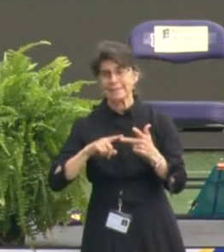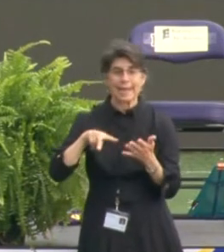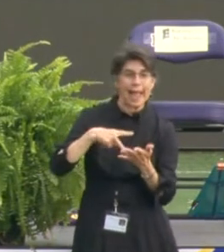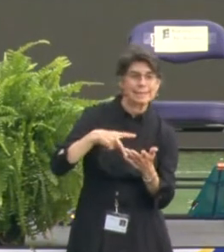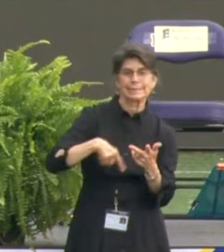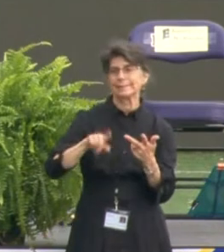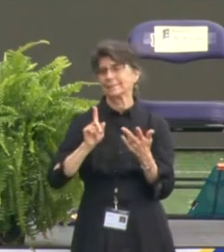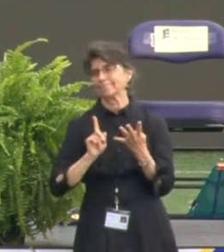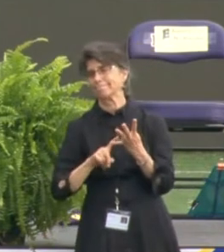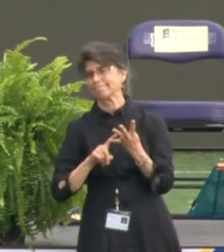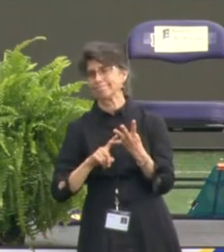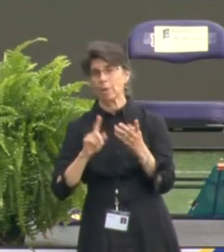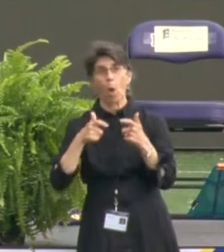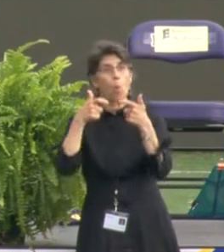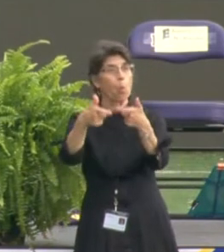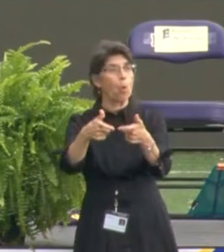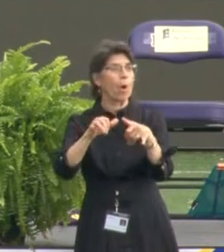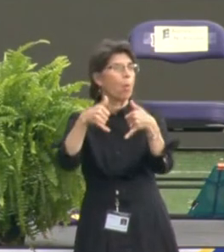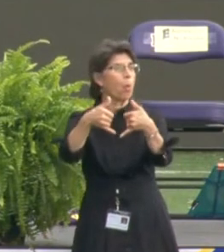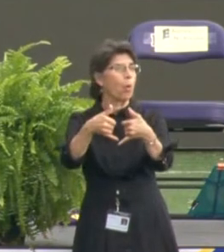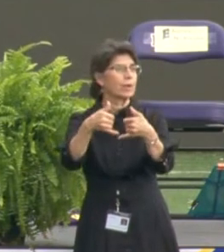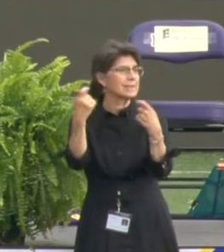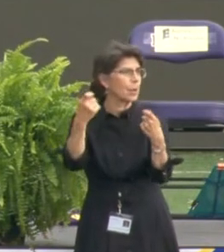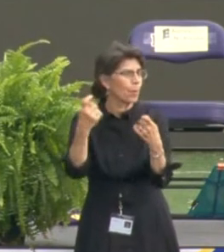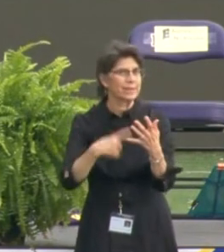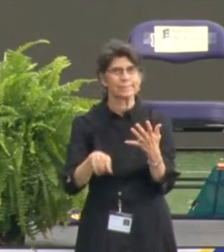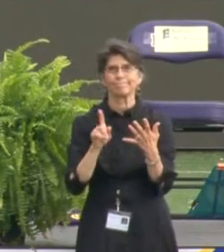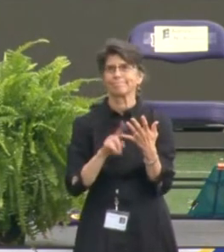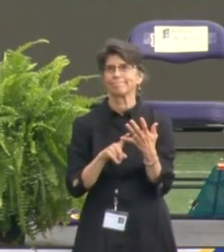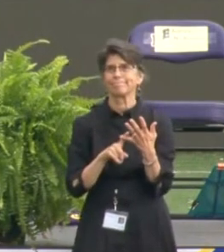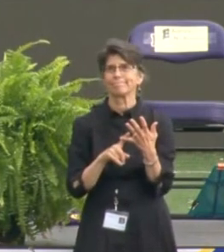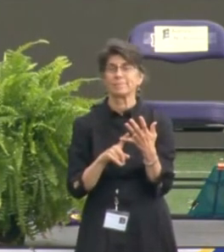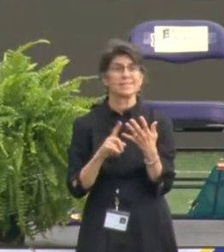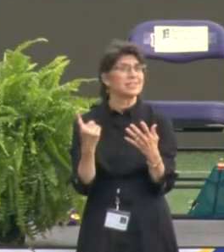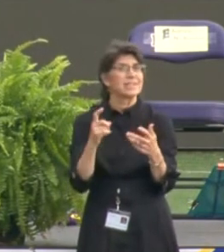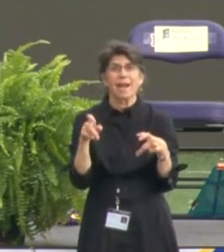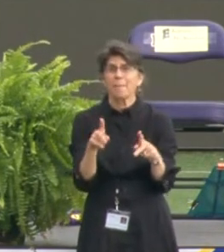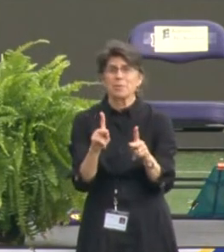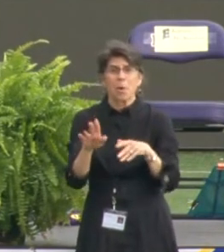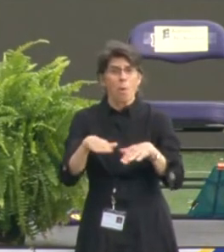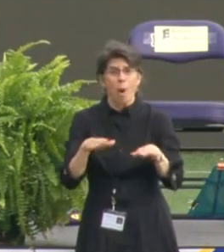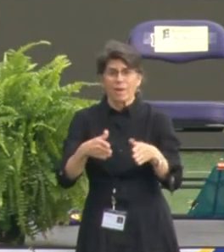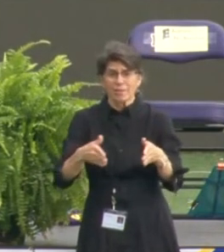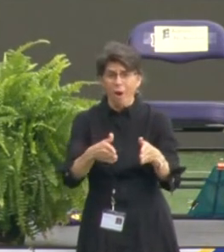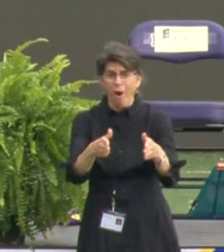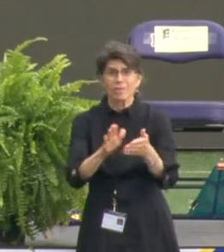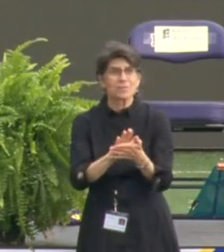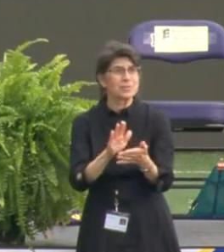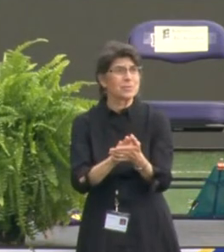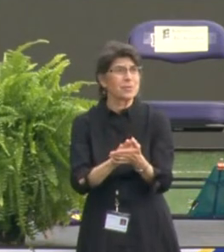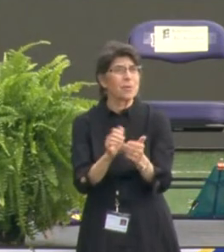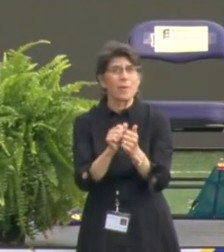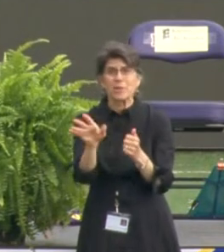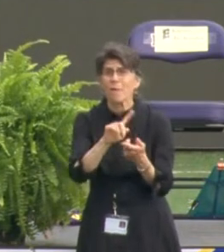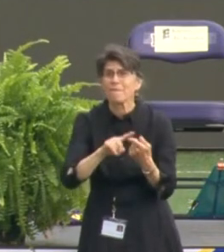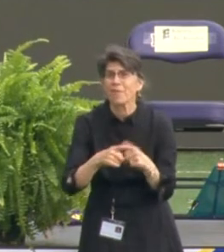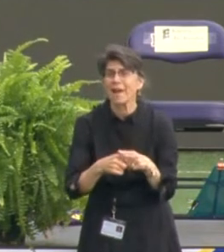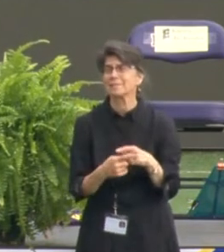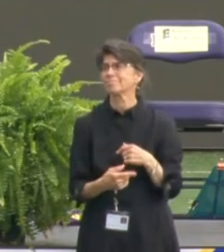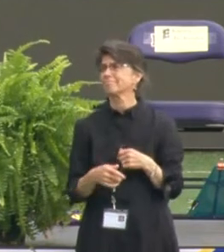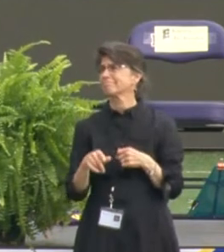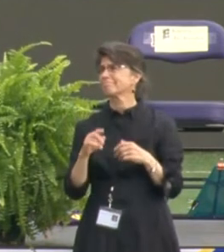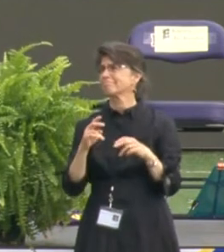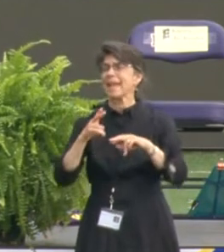dances, award ceremonies, just the opportunity to walk the halls of your school with your friends and sit in your